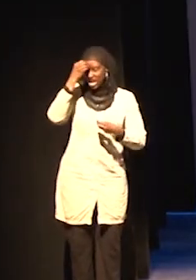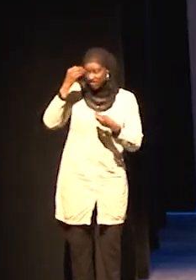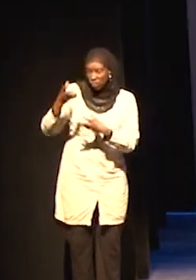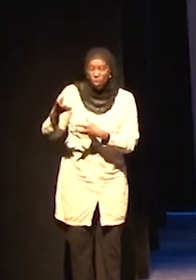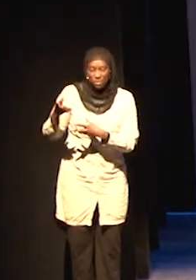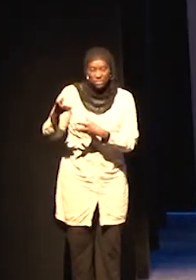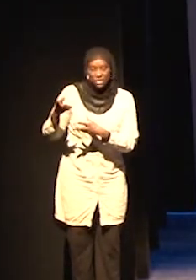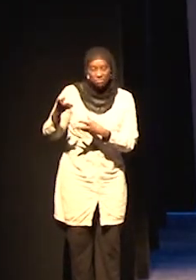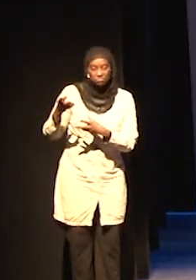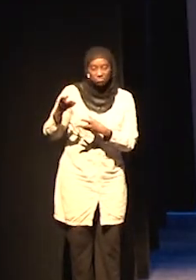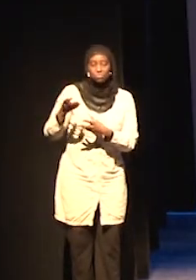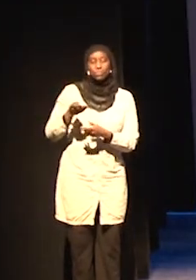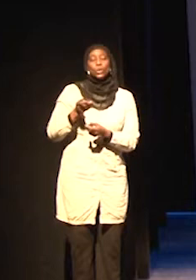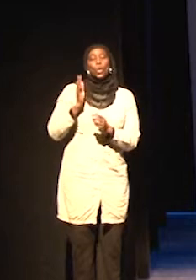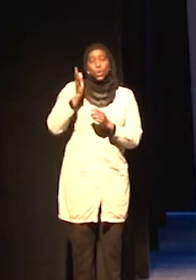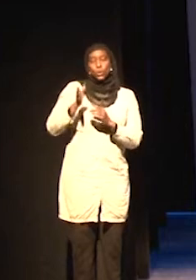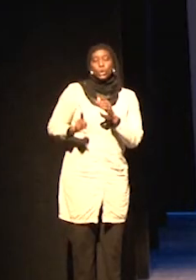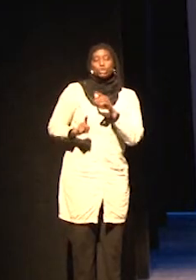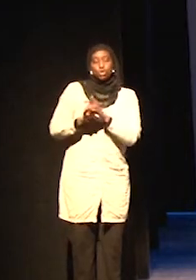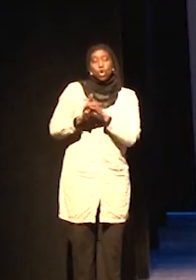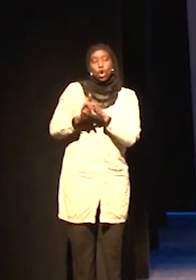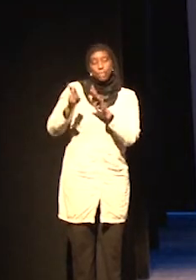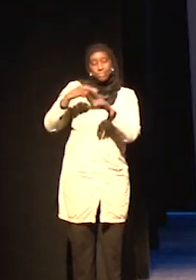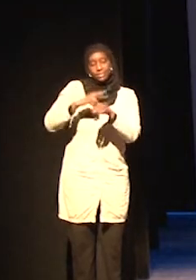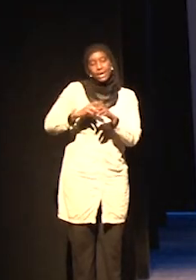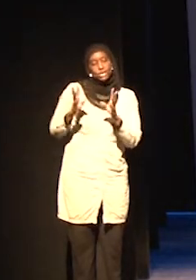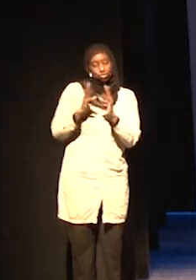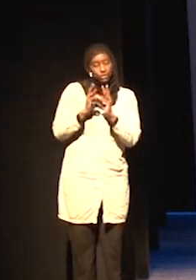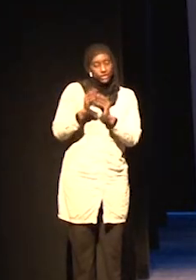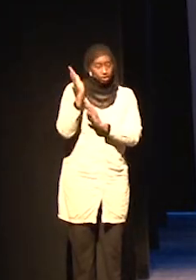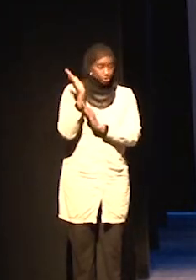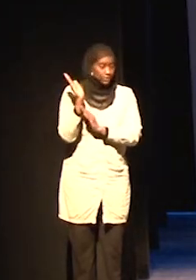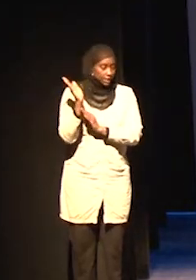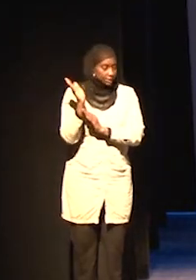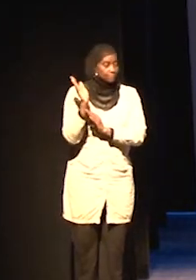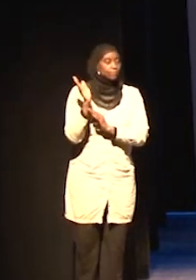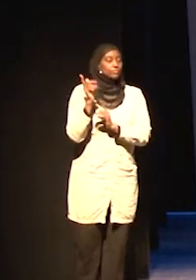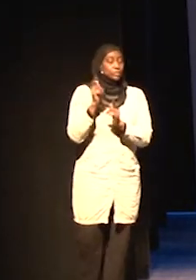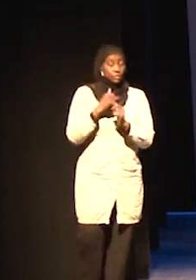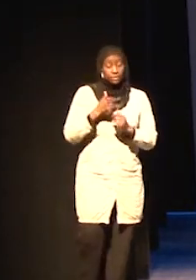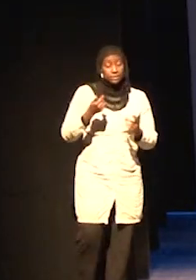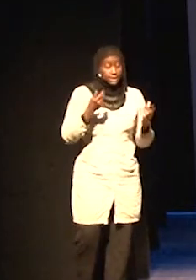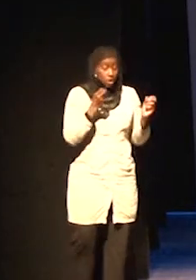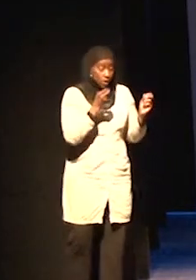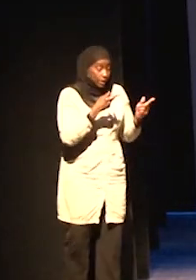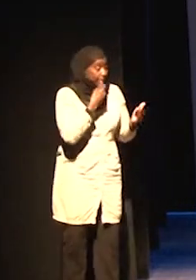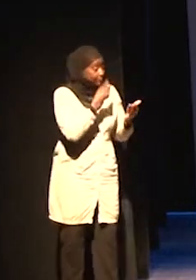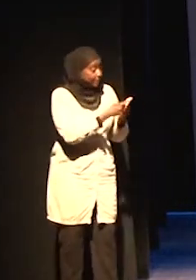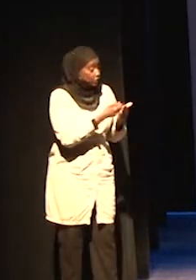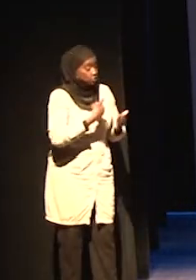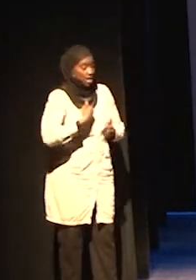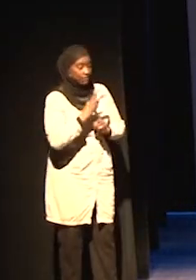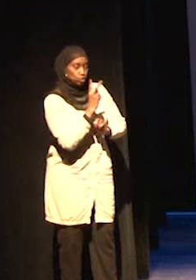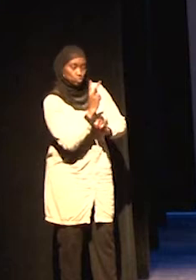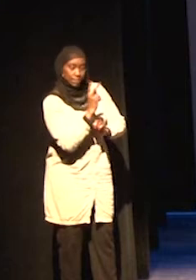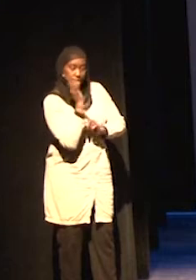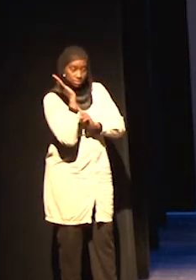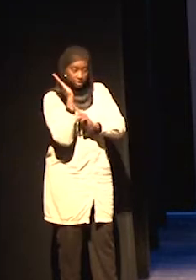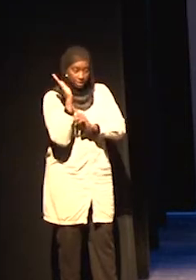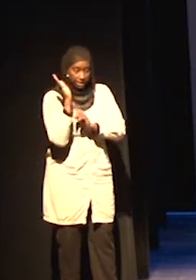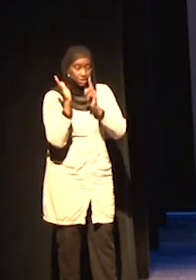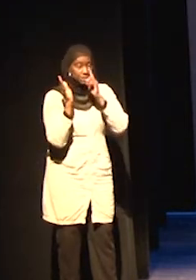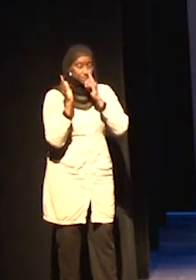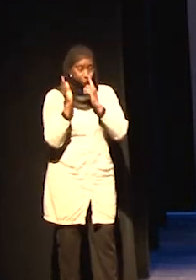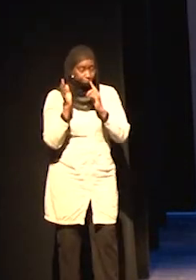say whatever you want to say. So I sat down and I started to write my grievances, what I had